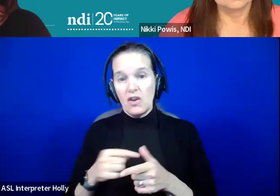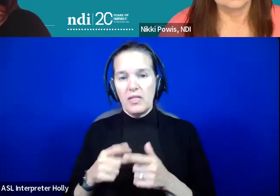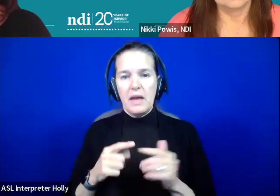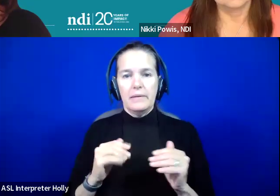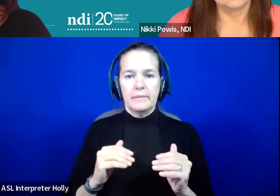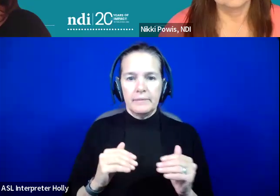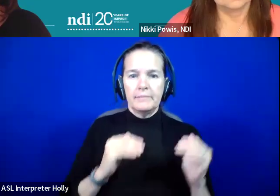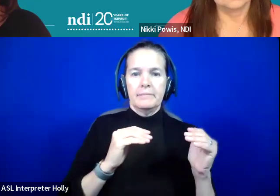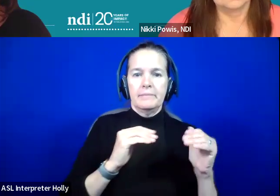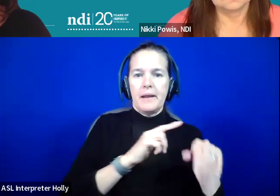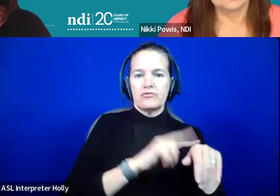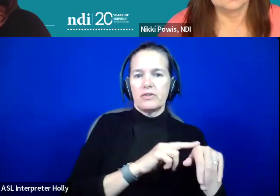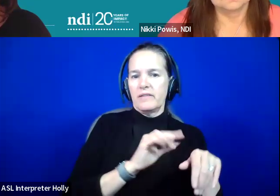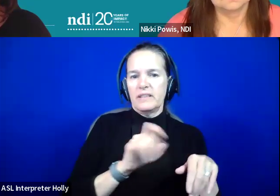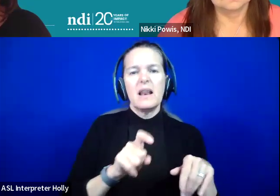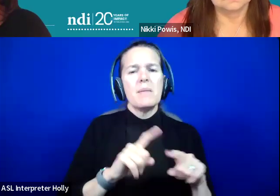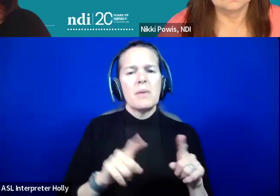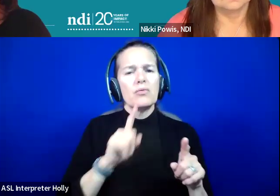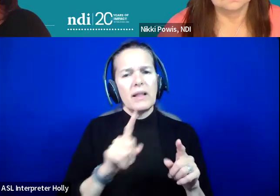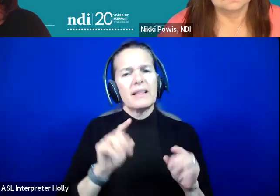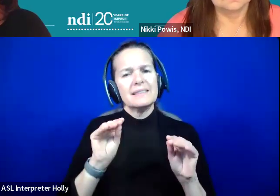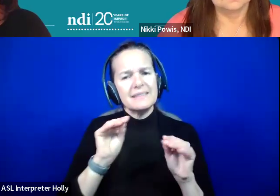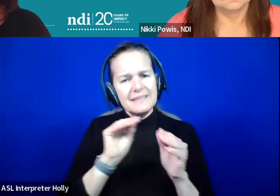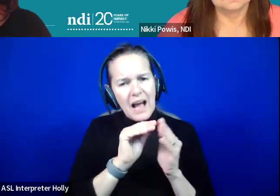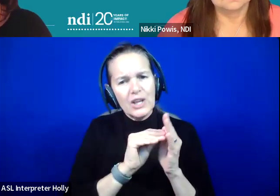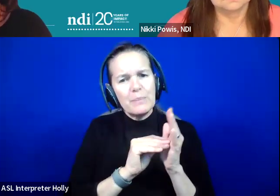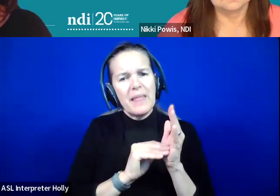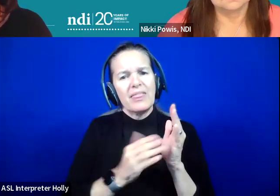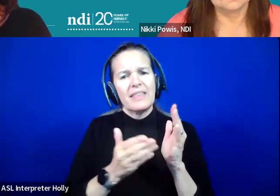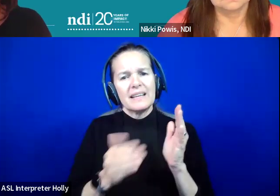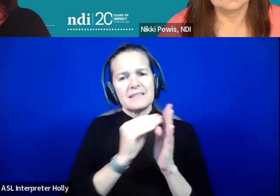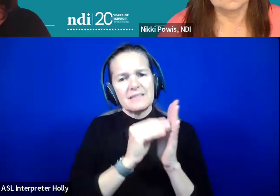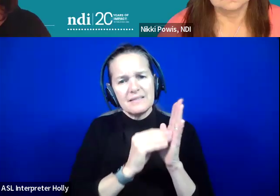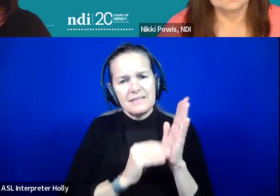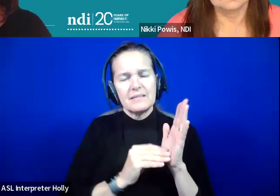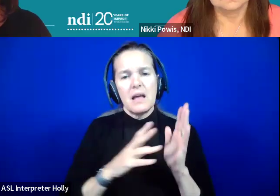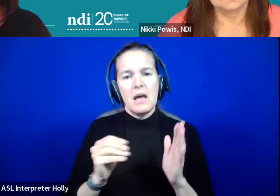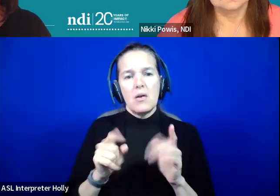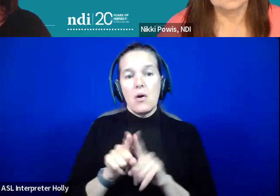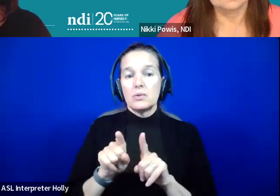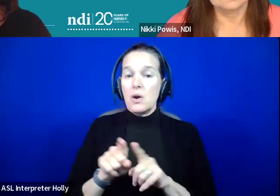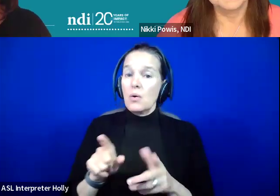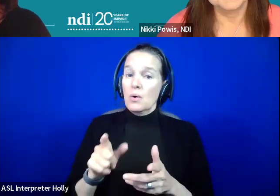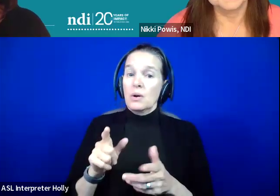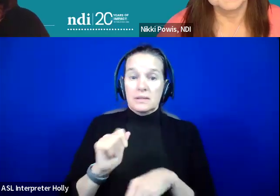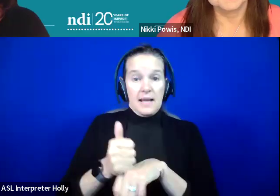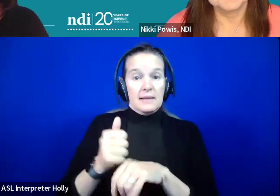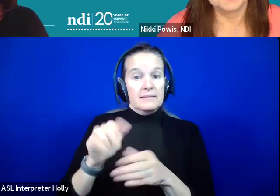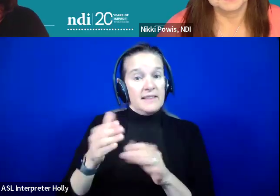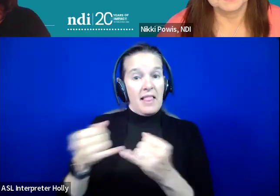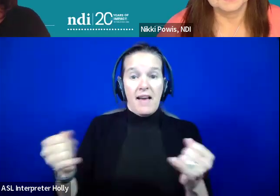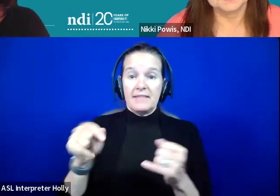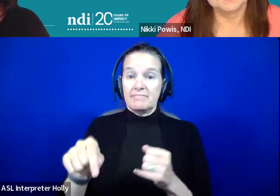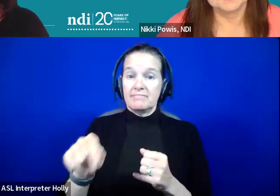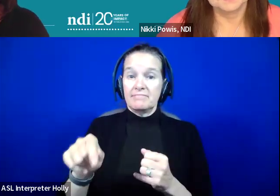bit higher up if you need to. But really documenting things. And also being deadline driven. Nikki knows I'm very deadline driven. So really having